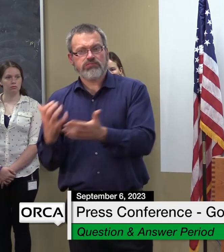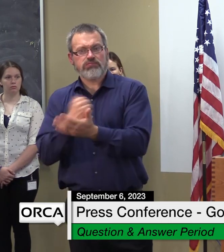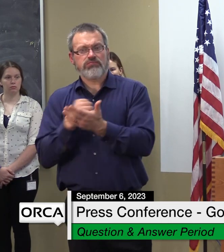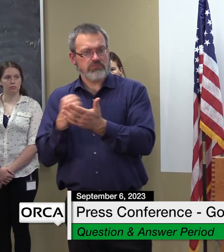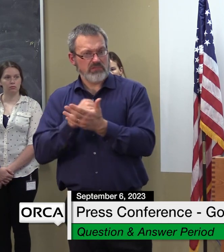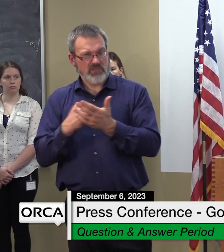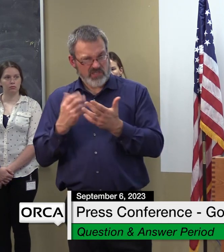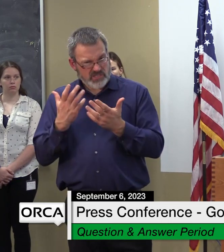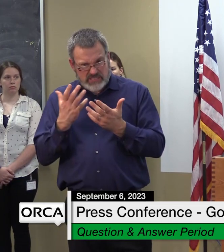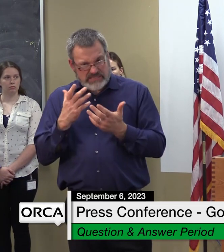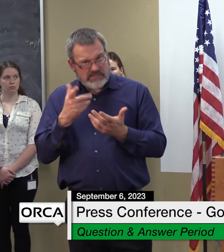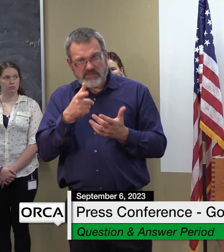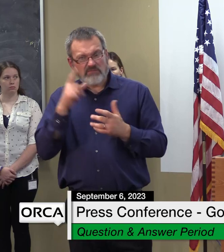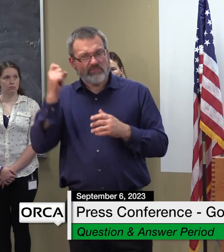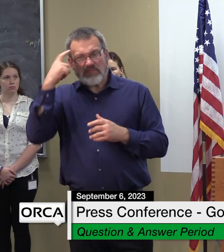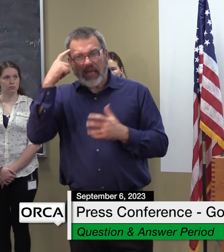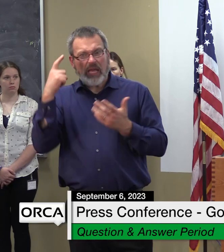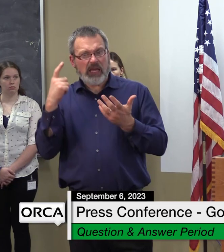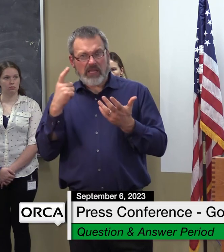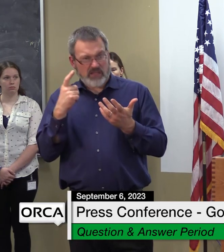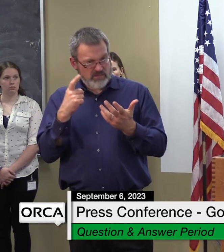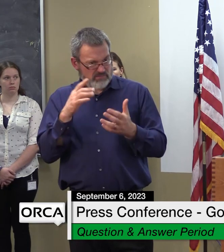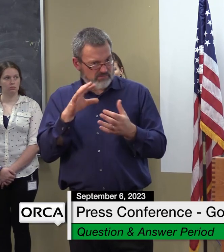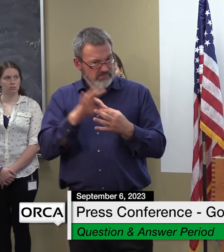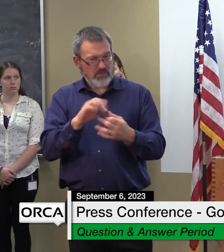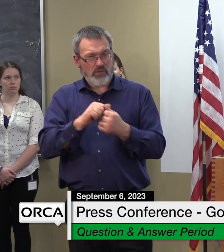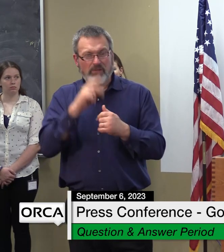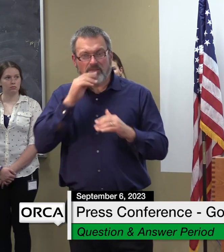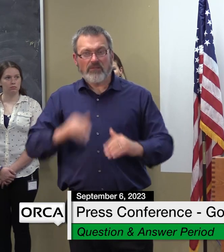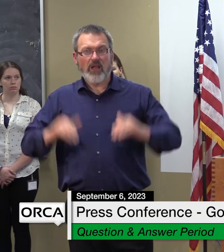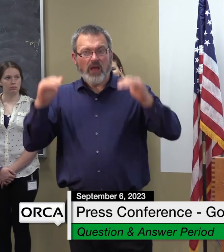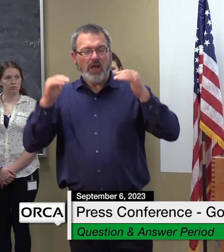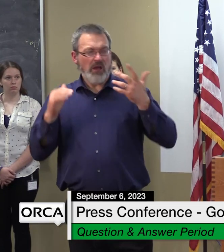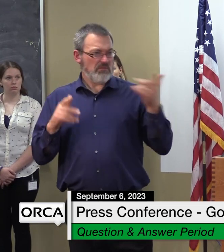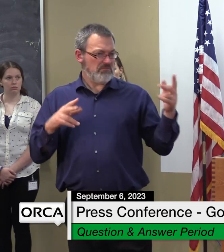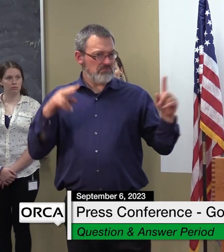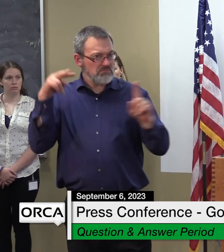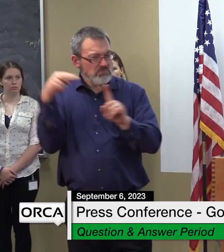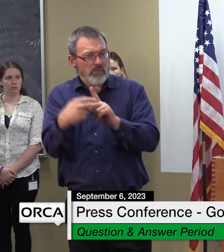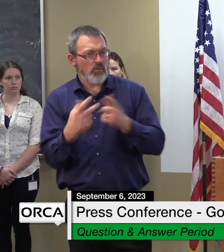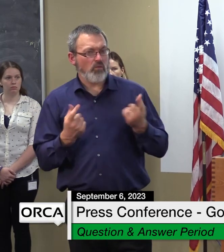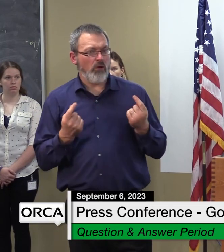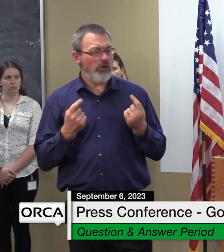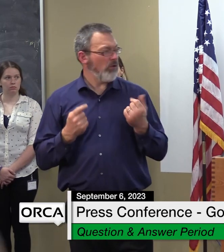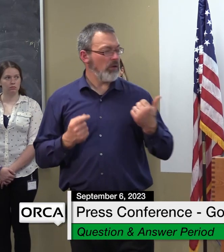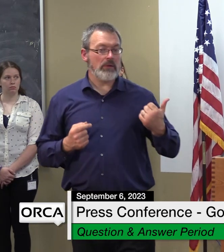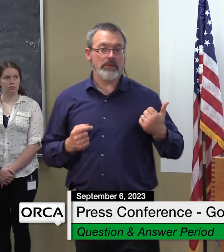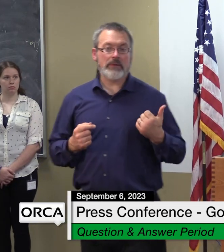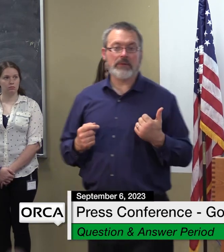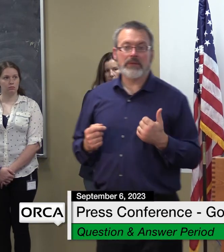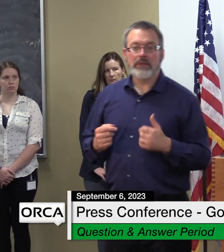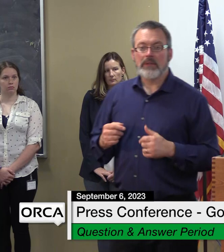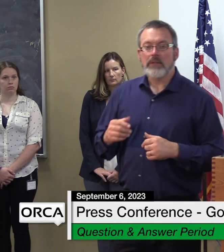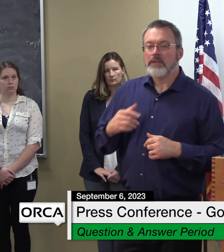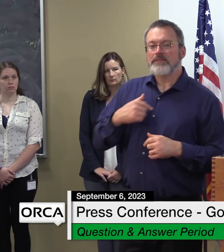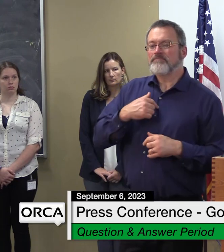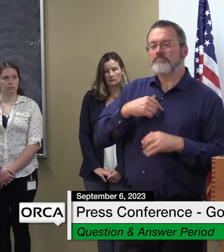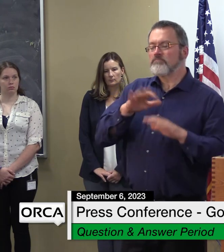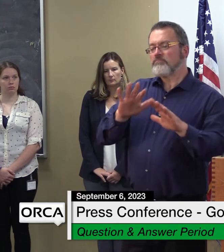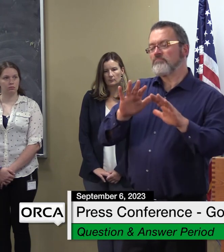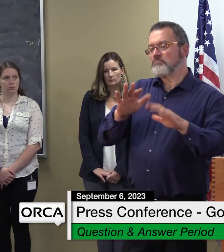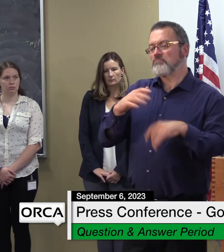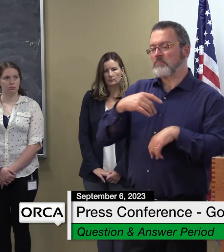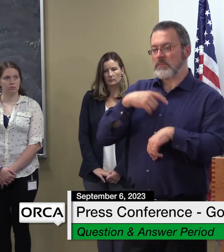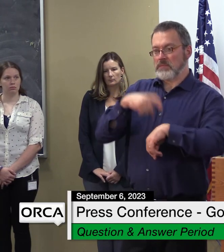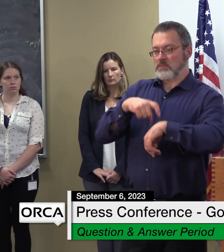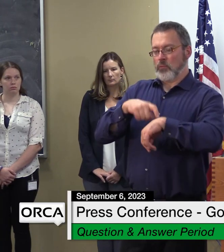the impact of the flood. What is your take on the revenue report? I think we're going to have to wait another month before we